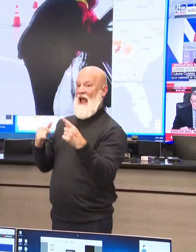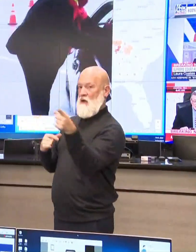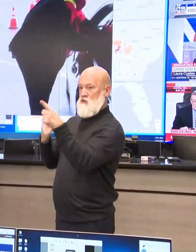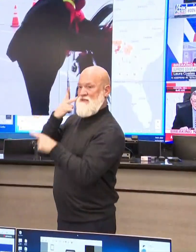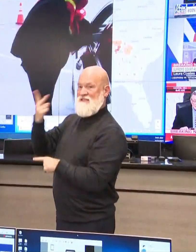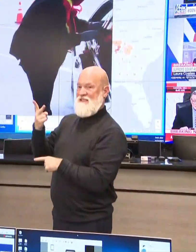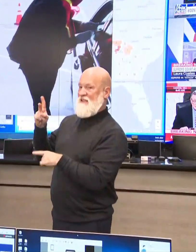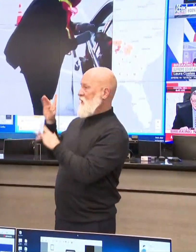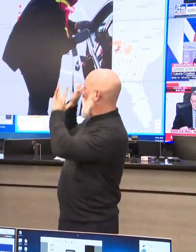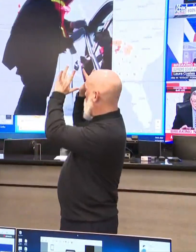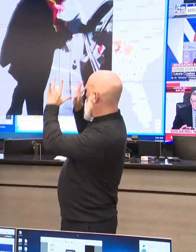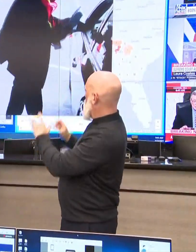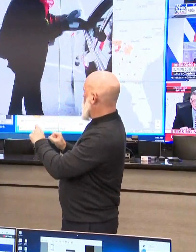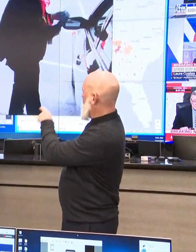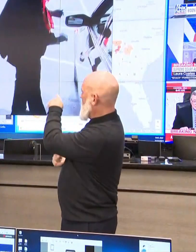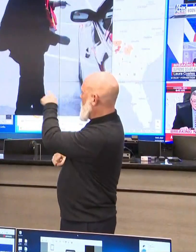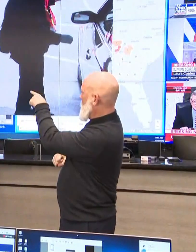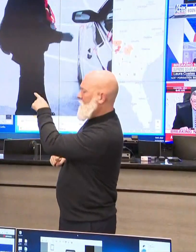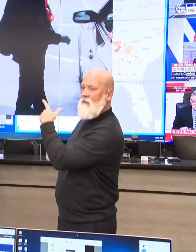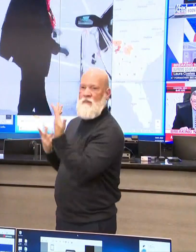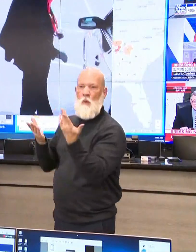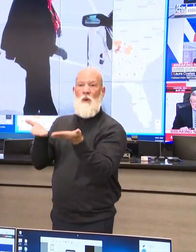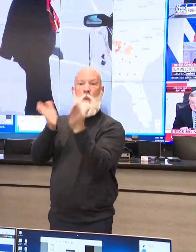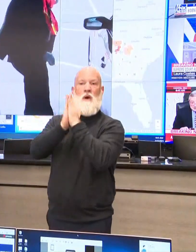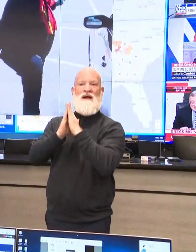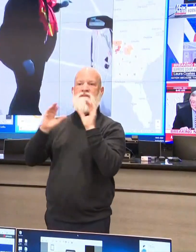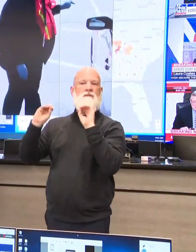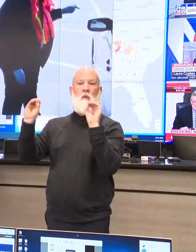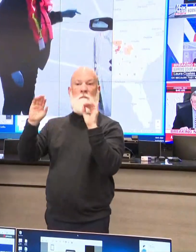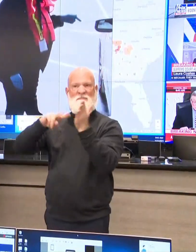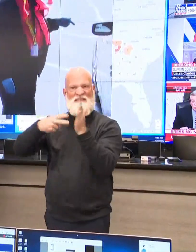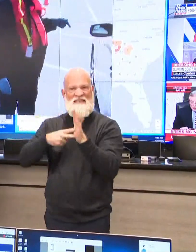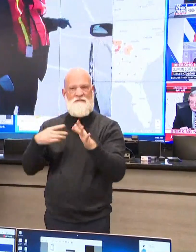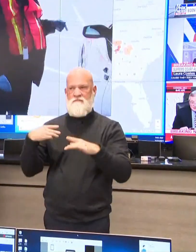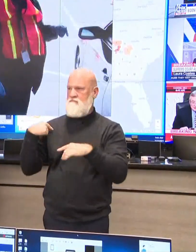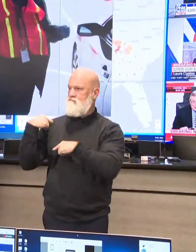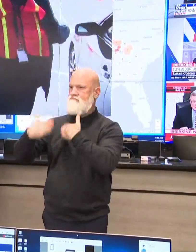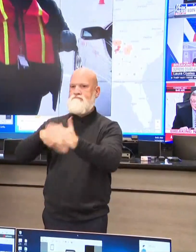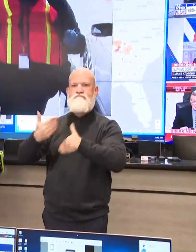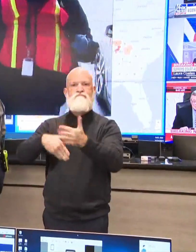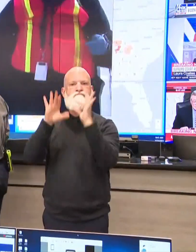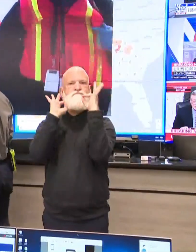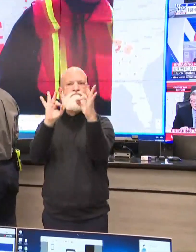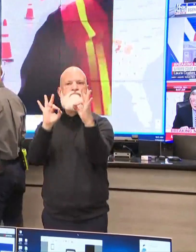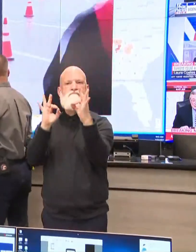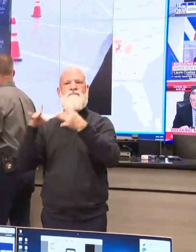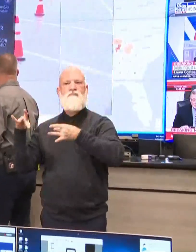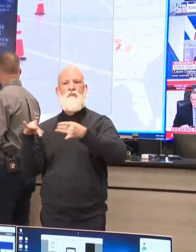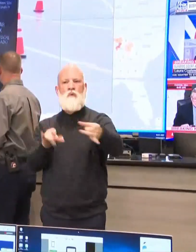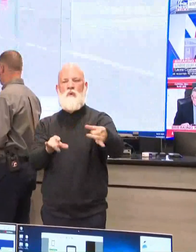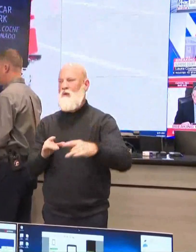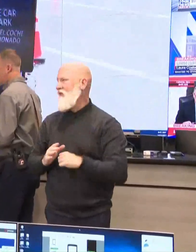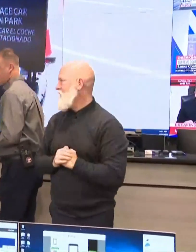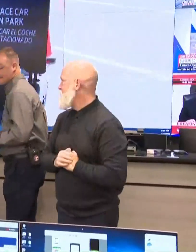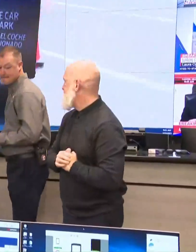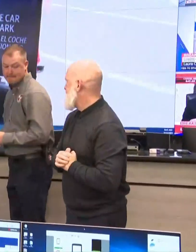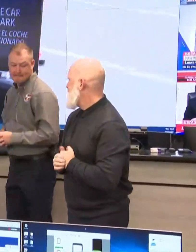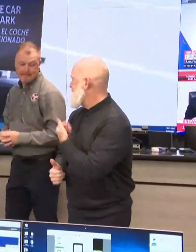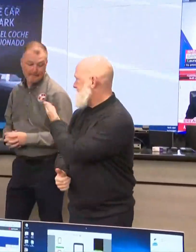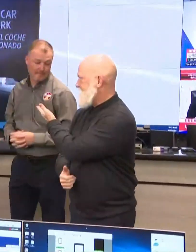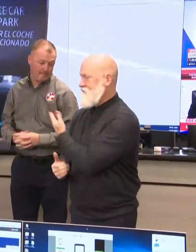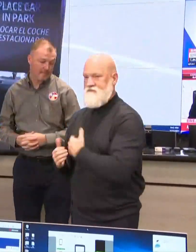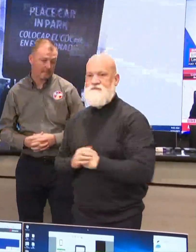there, then we'll obviously move in and take care of it from there. I guess I got to sign up too. Yes, sir. All right, great. Any